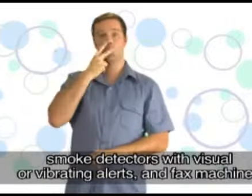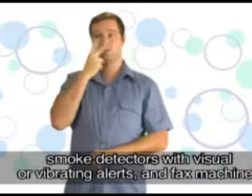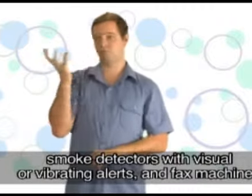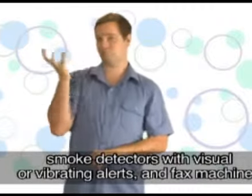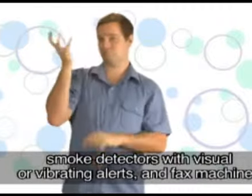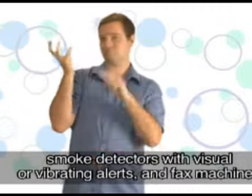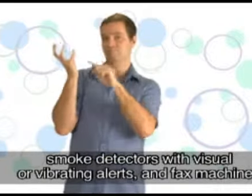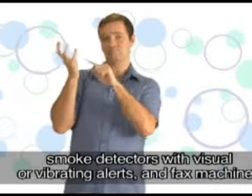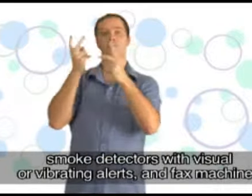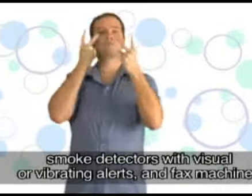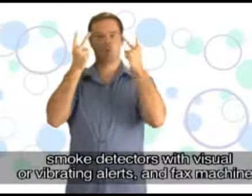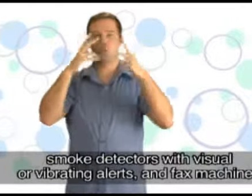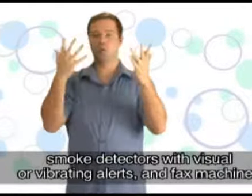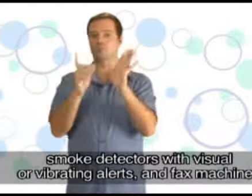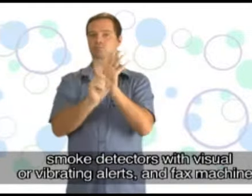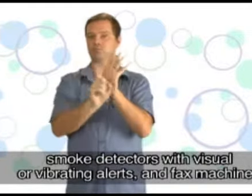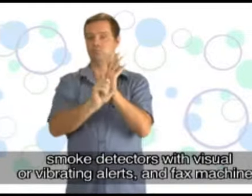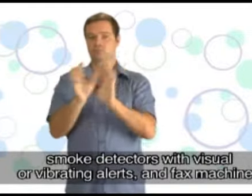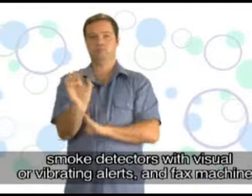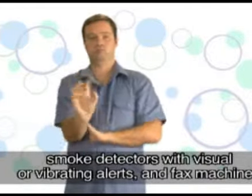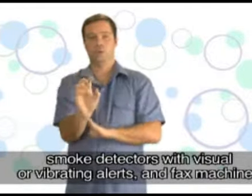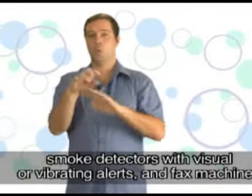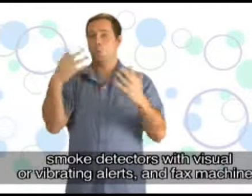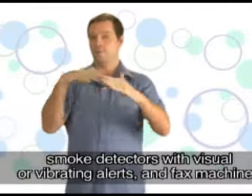smoke detectors with visual or vibrating alerts, and fax machines.